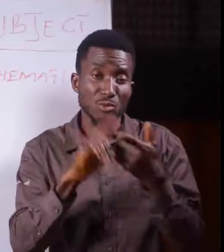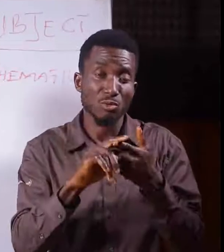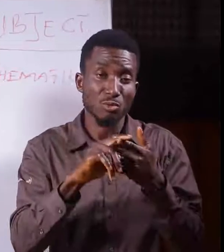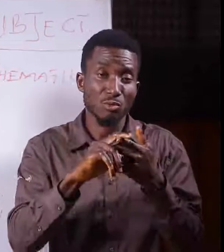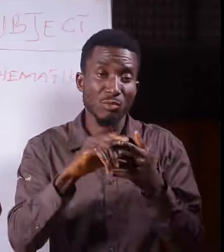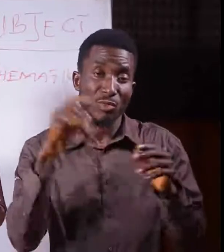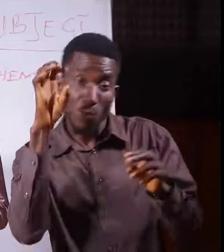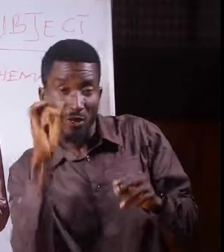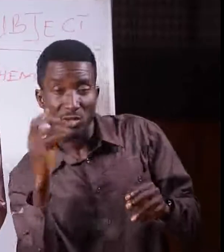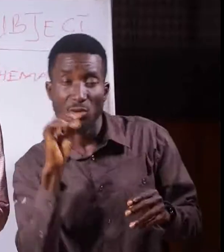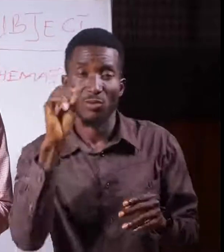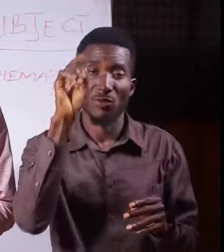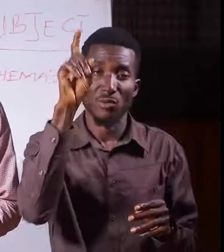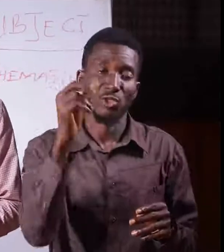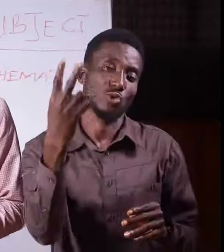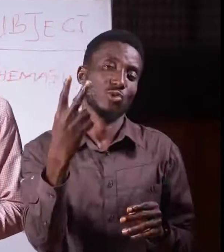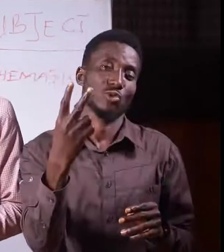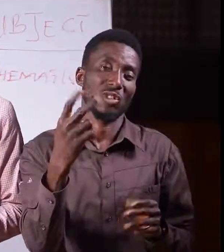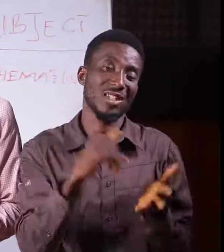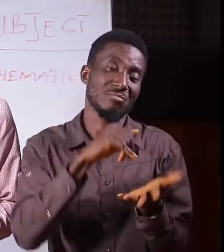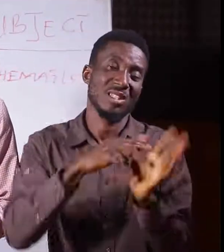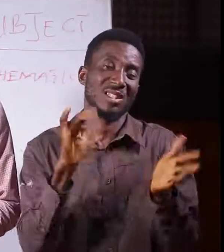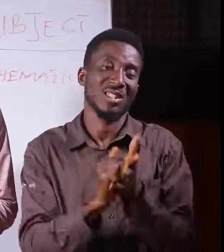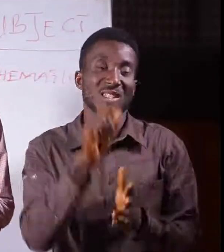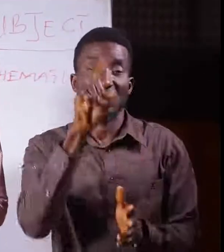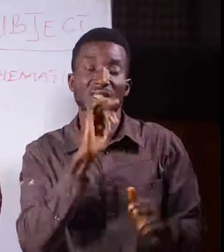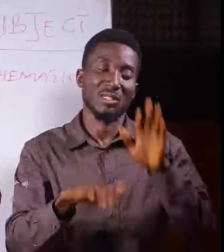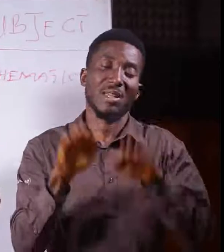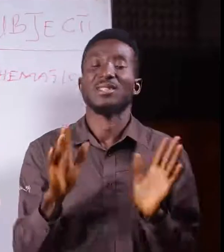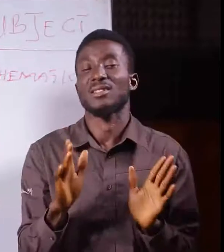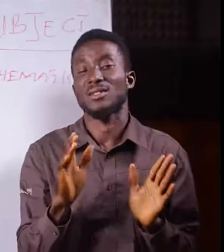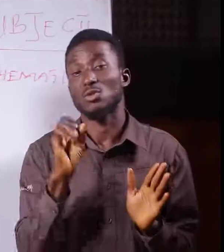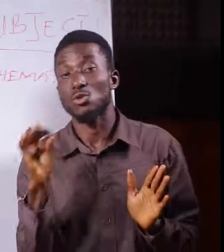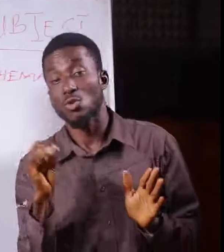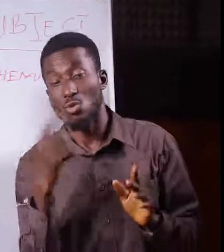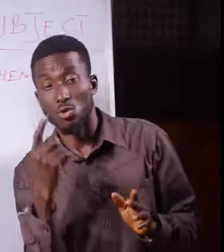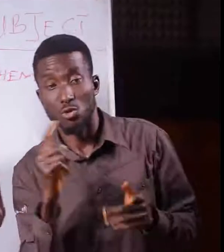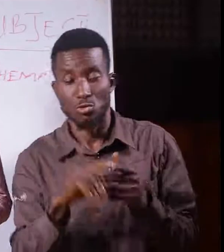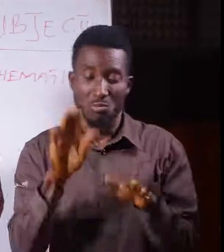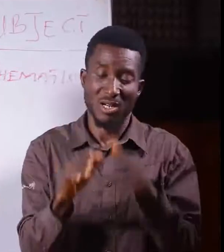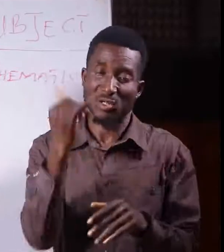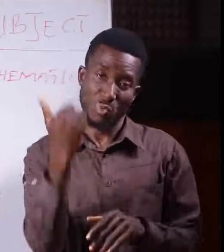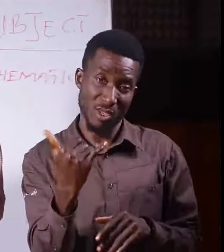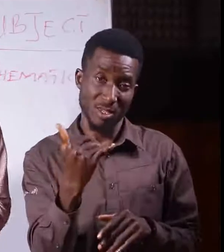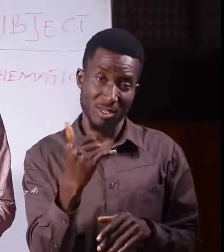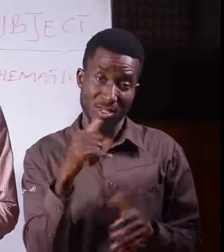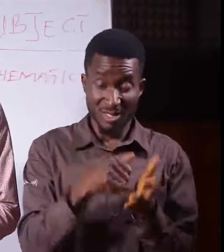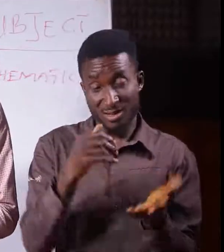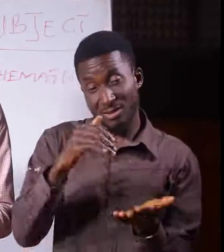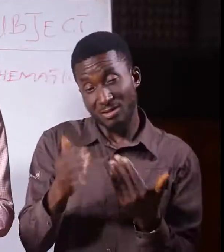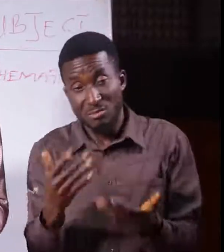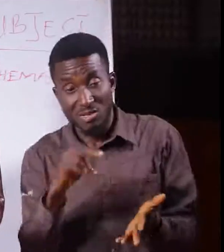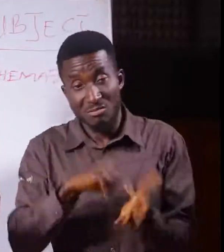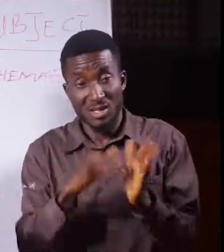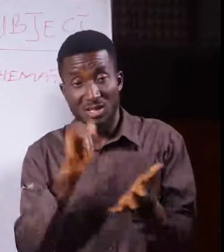the equation 2. It simply means that x is balanced. So also, to balance y, it simply means the